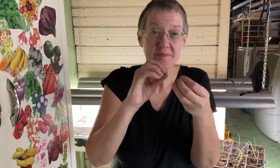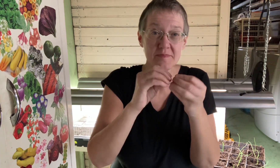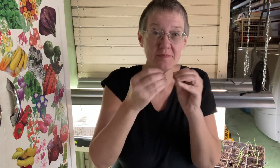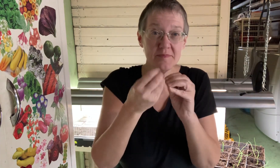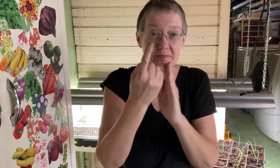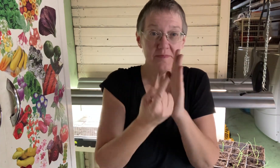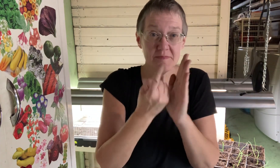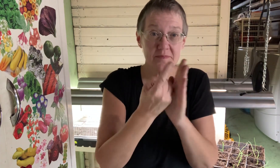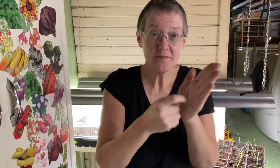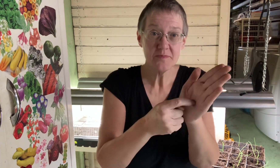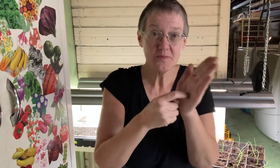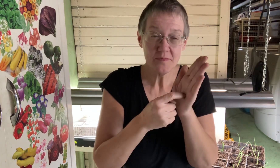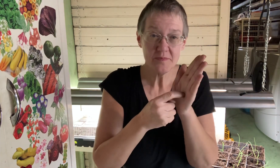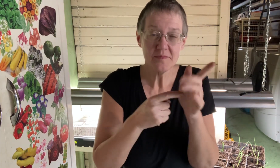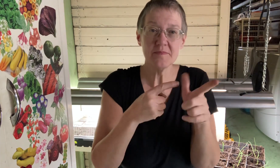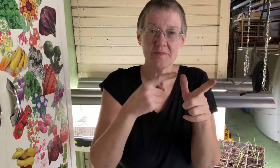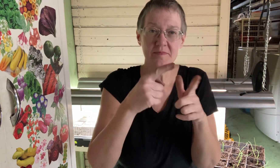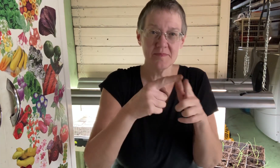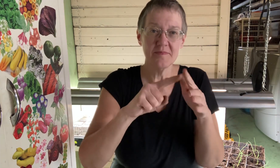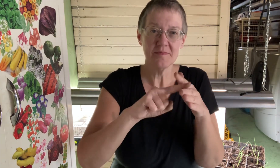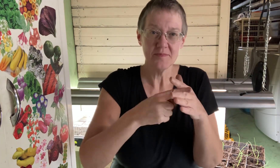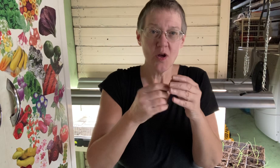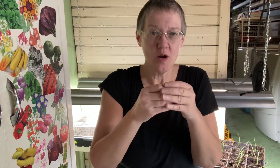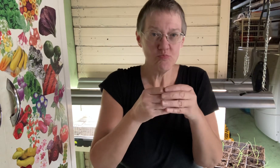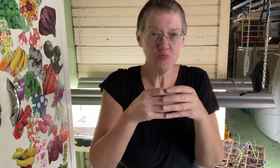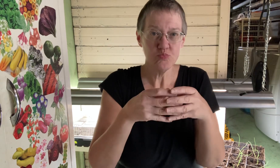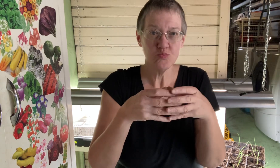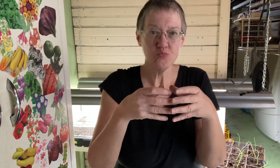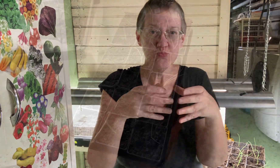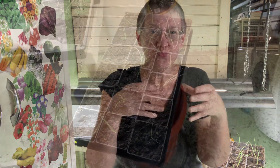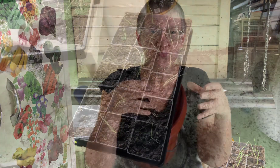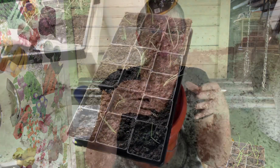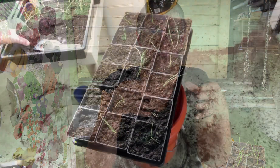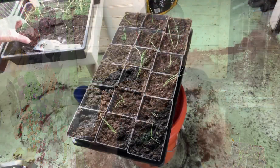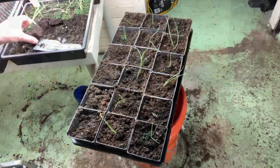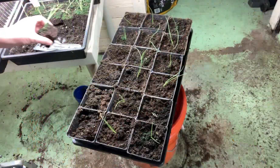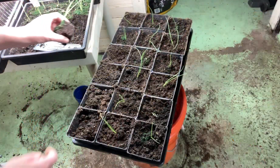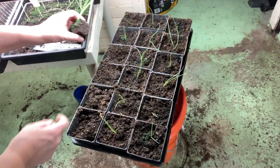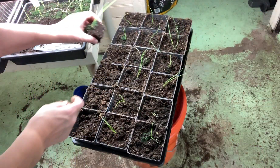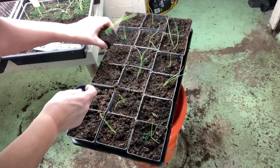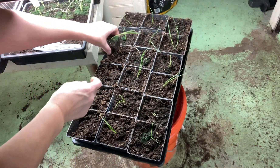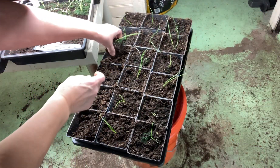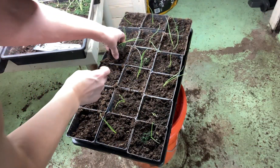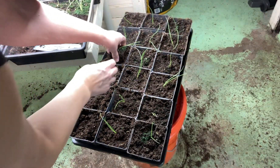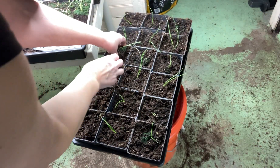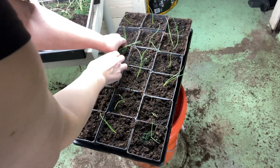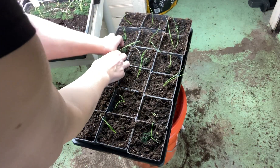When they hit the required number of hours of daylight, then they start forming those